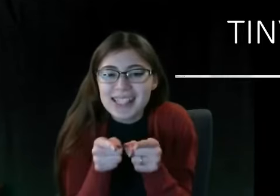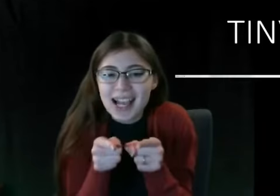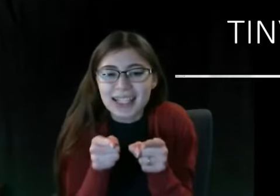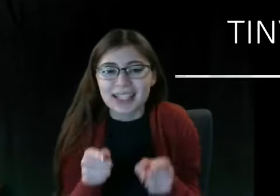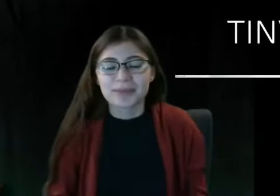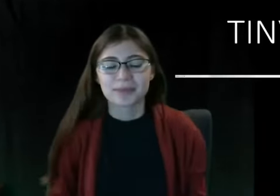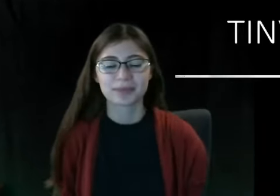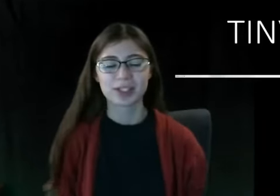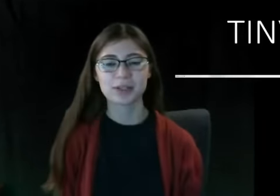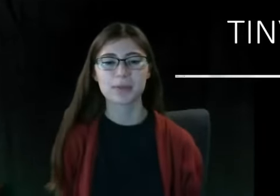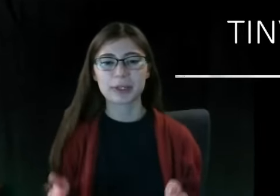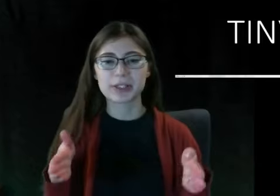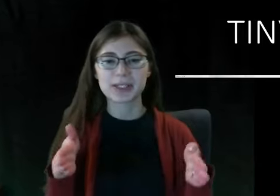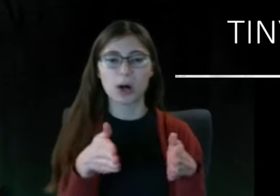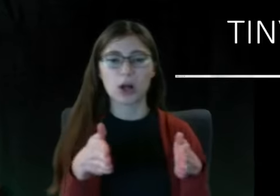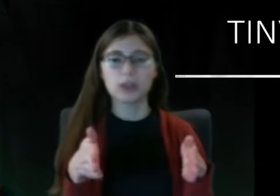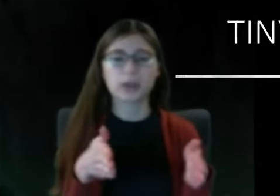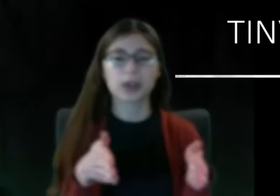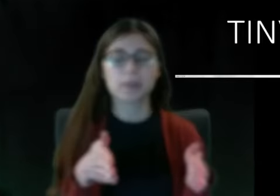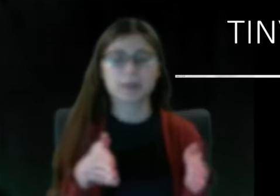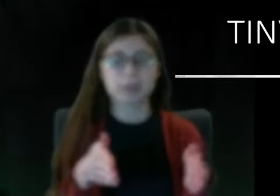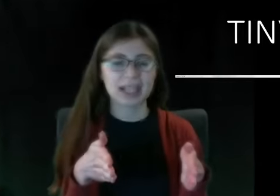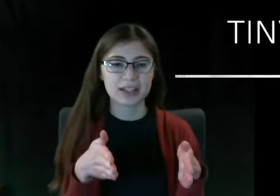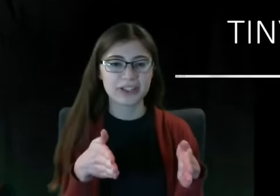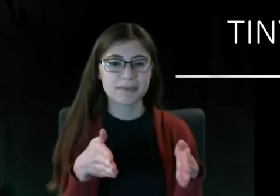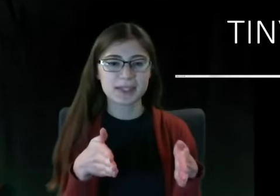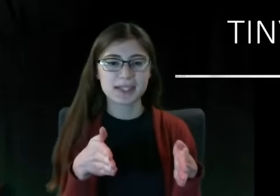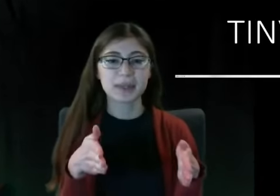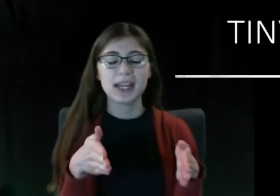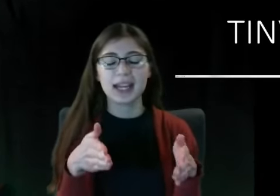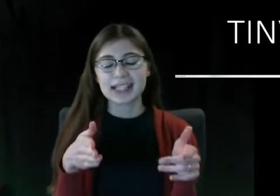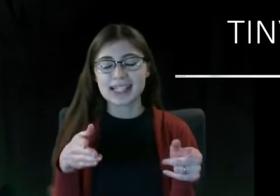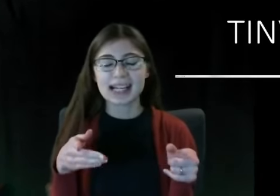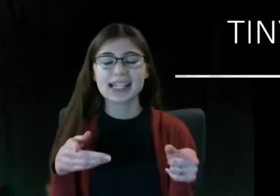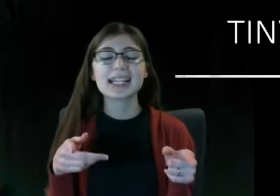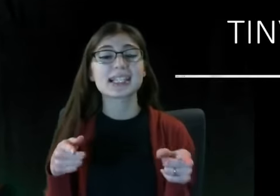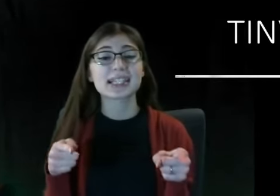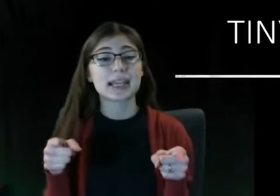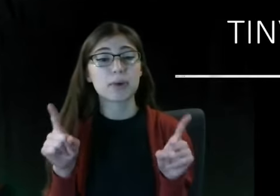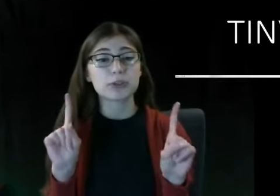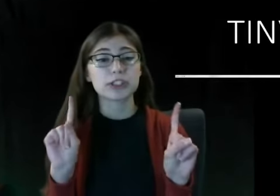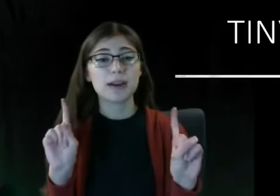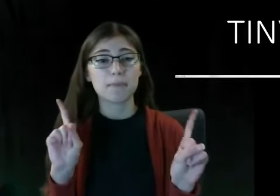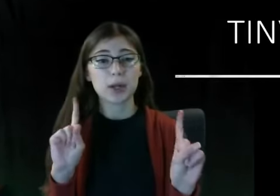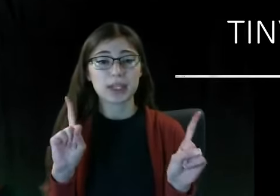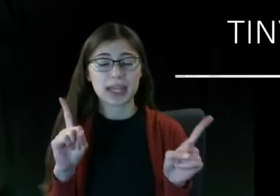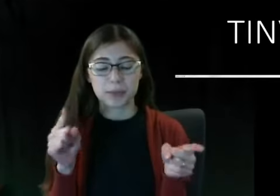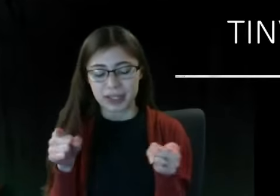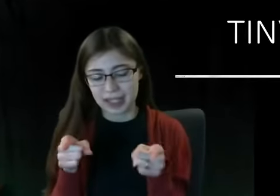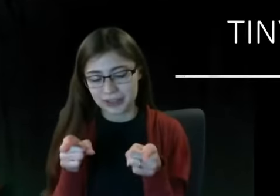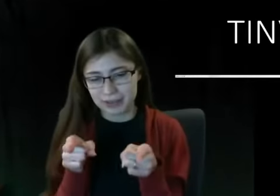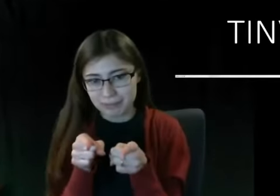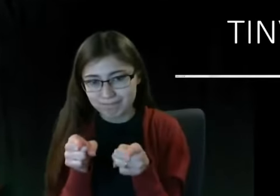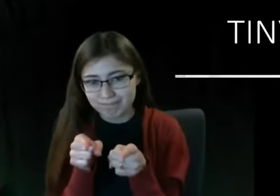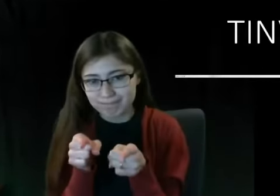Tiny. So you remember small with open B hand shapes, and tiny is the same motion, but with a 1 hand shape.